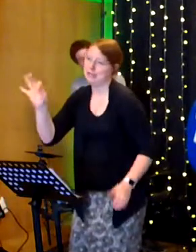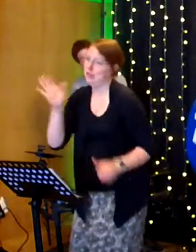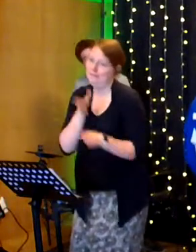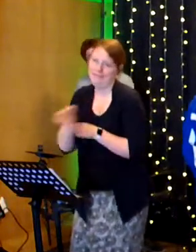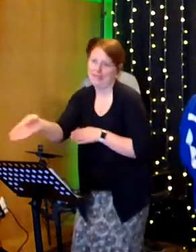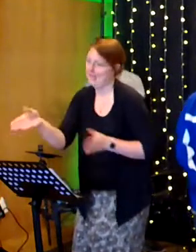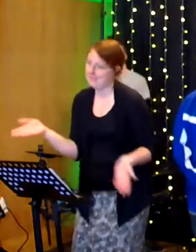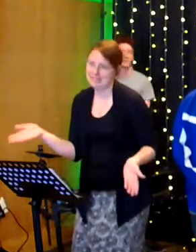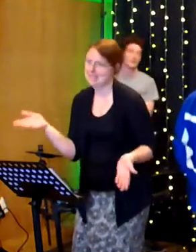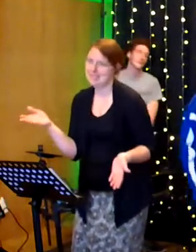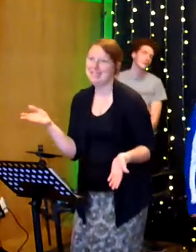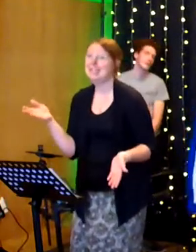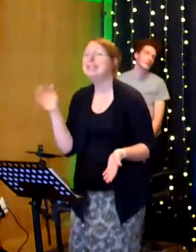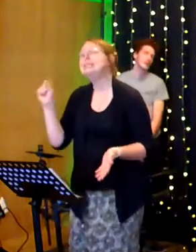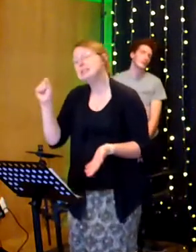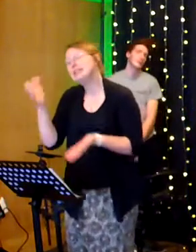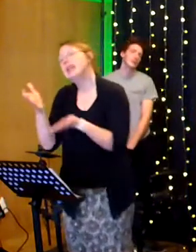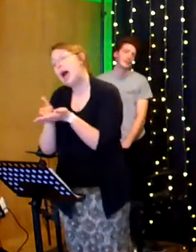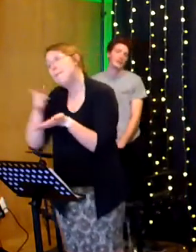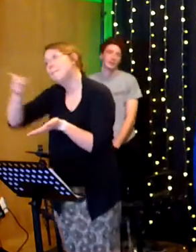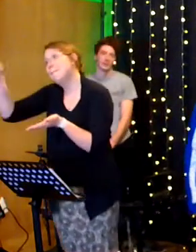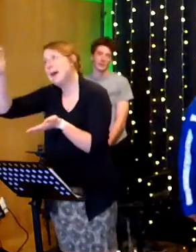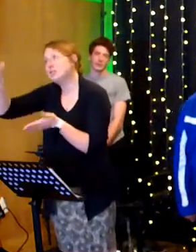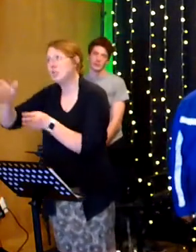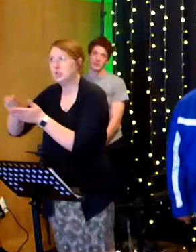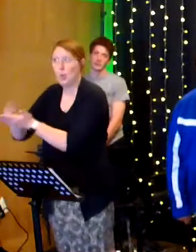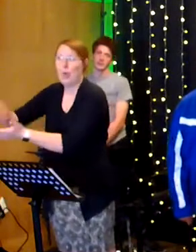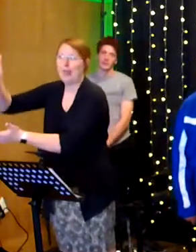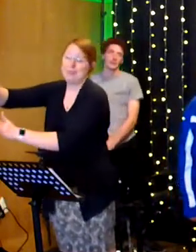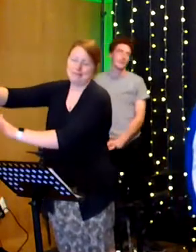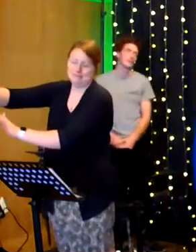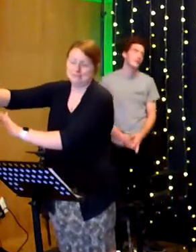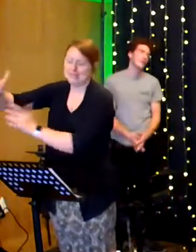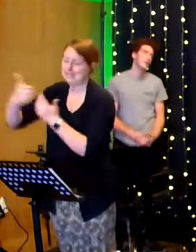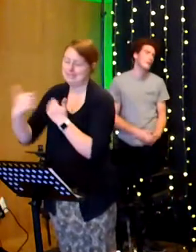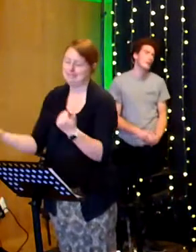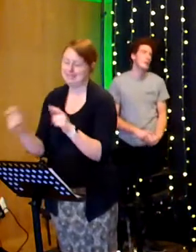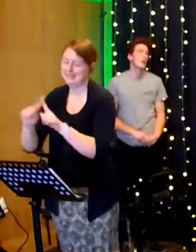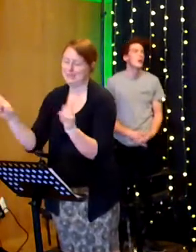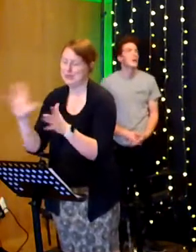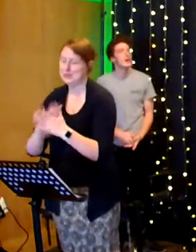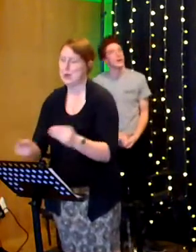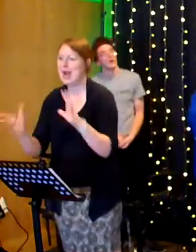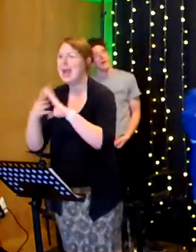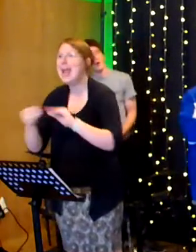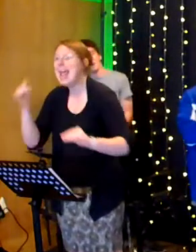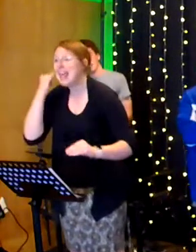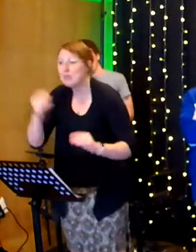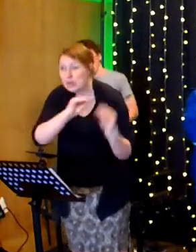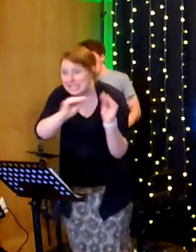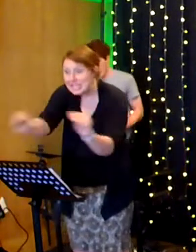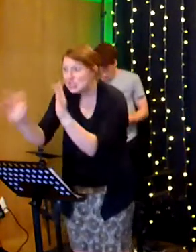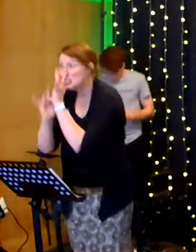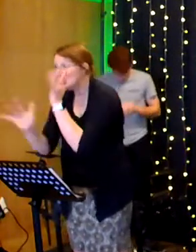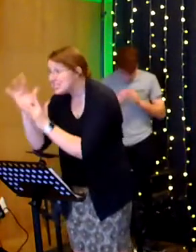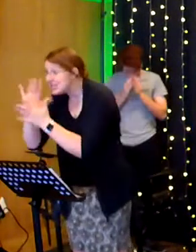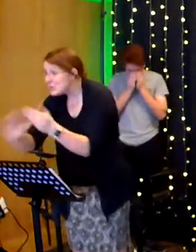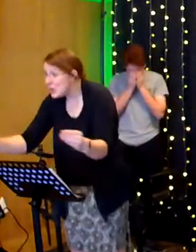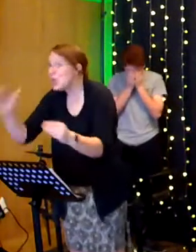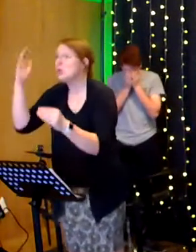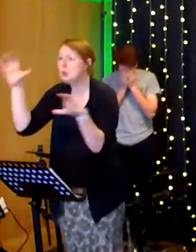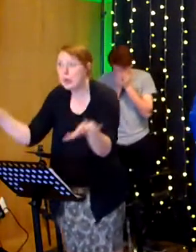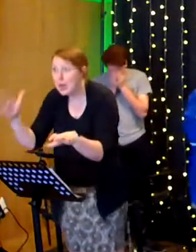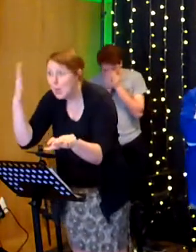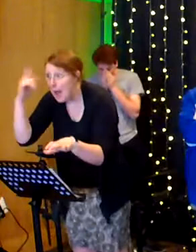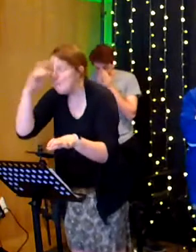And yeah, there are some pretty wealthy guys, but we won't go there. When you're preaching the gospel of Christ, you're doing it because it's your heart